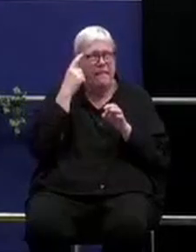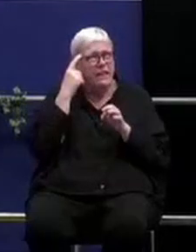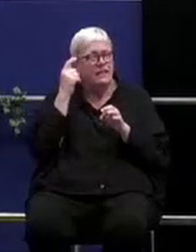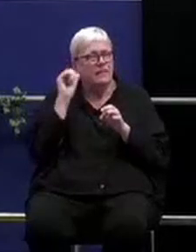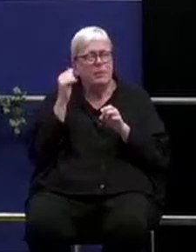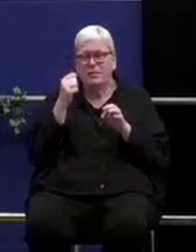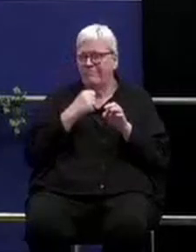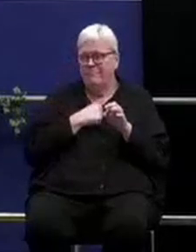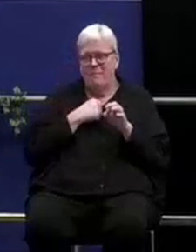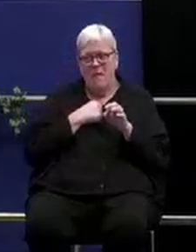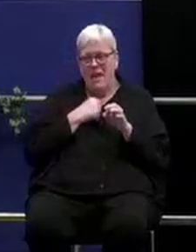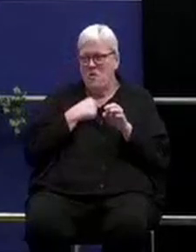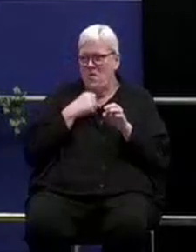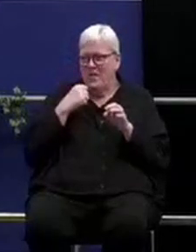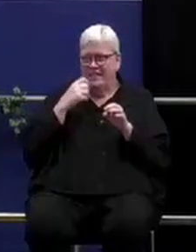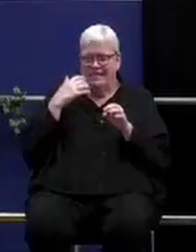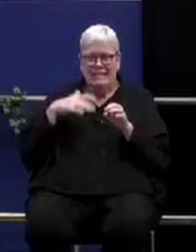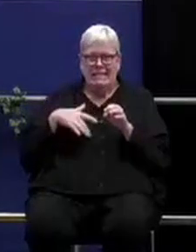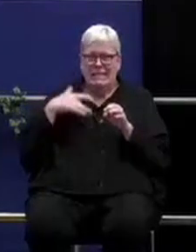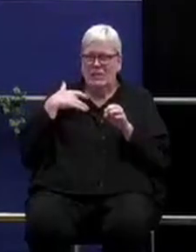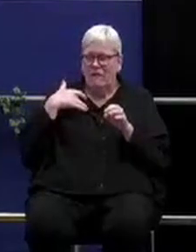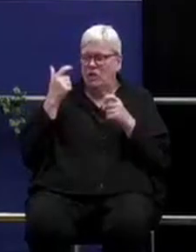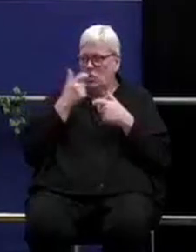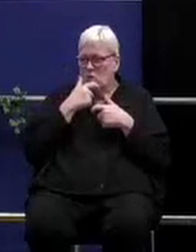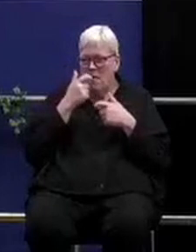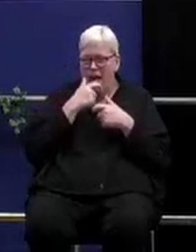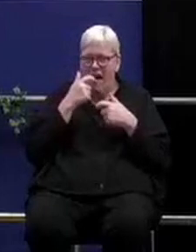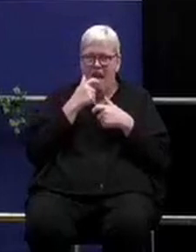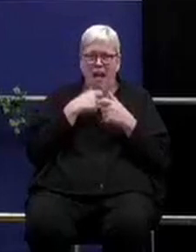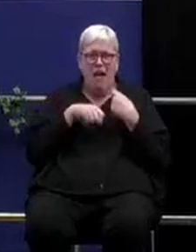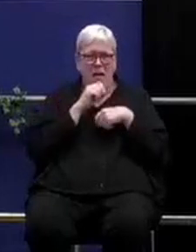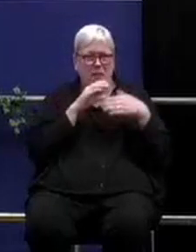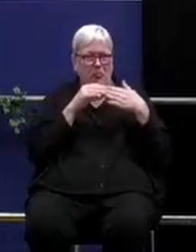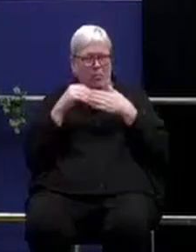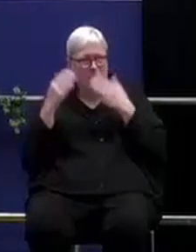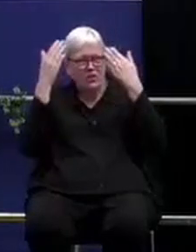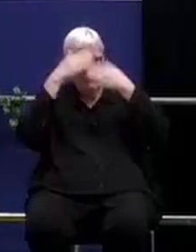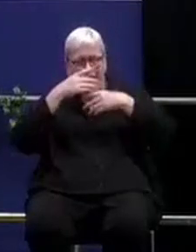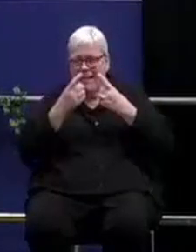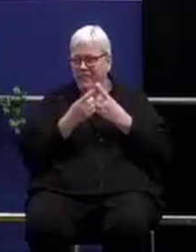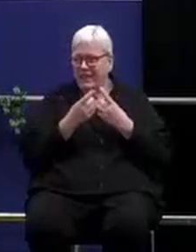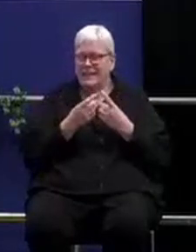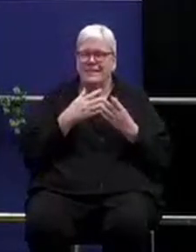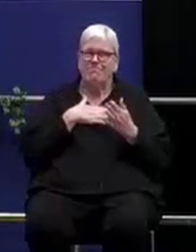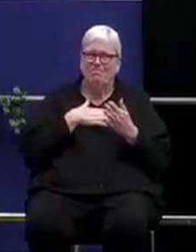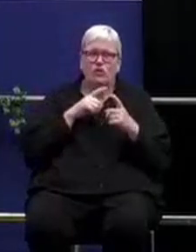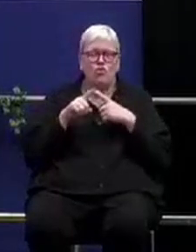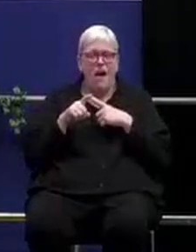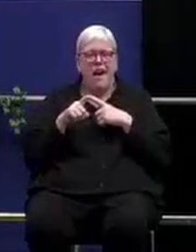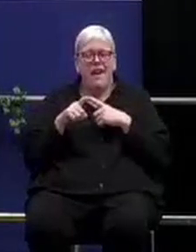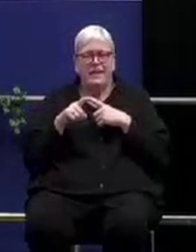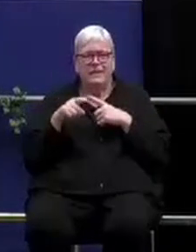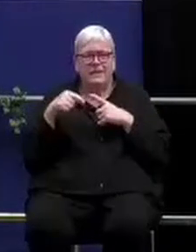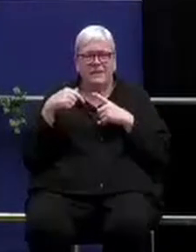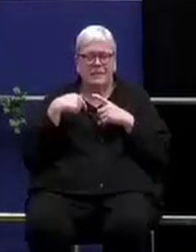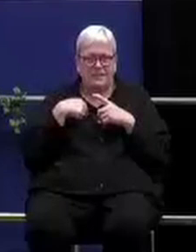maybe my own kind of dark sense of humour as well. Like, I'm quite drawn to dark things generally and dark humour. And I tried to, although I